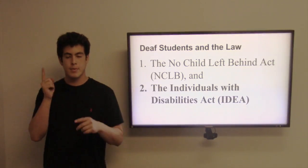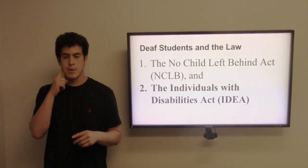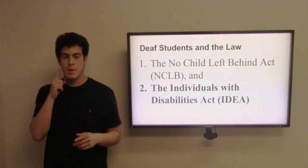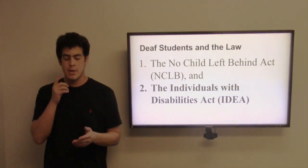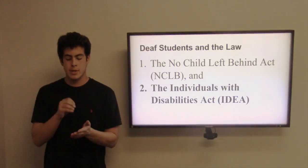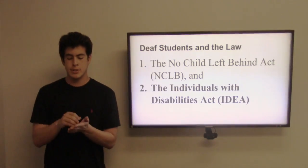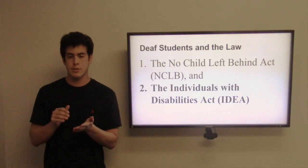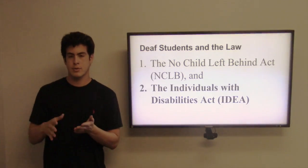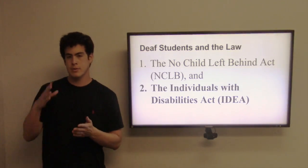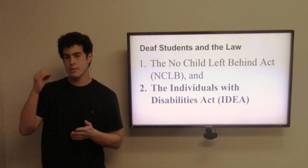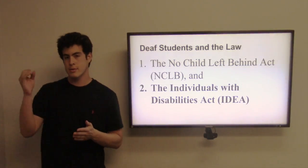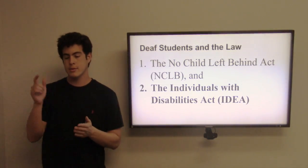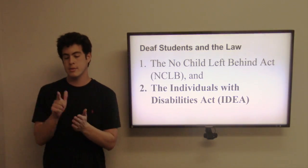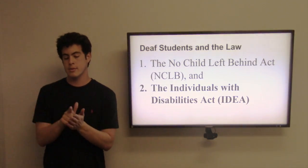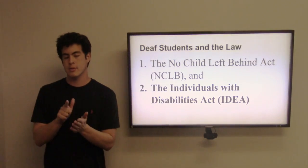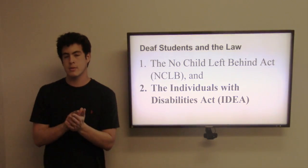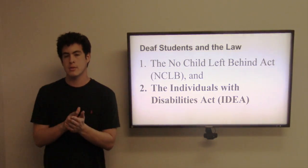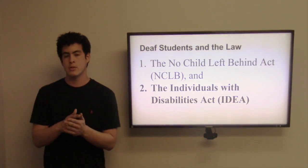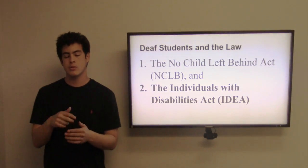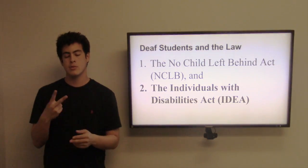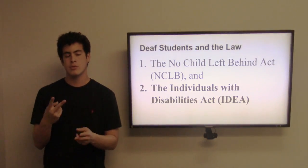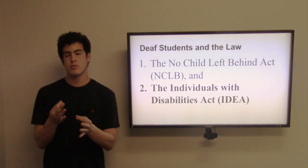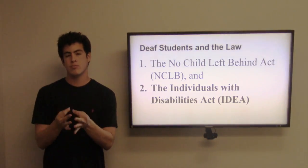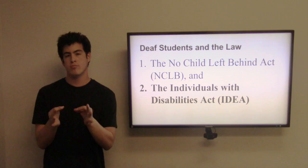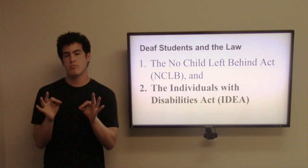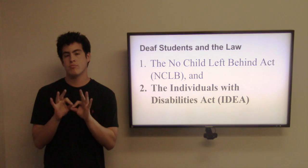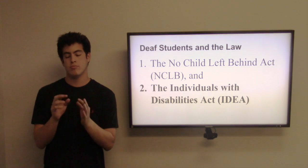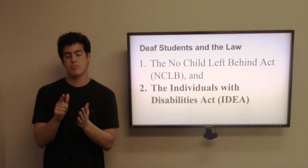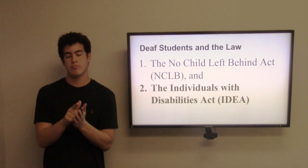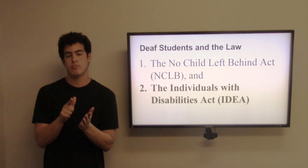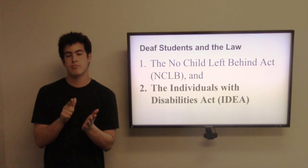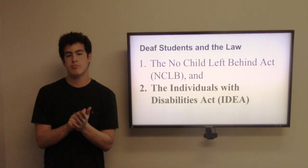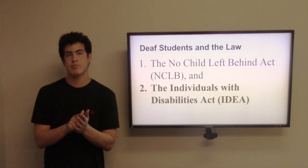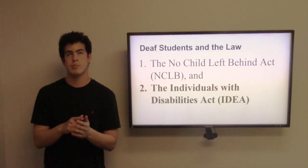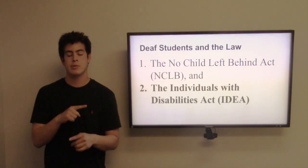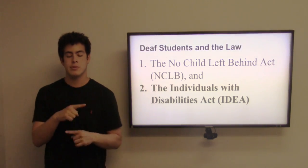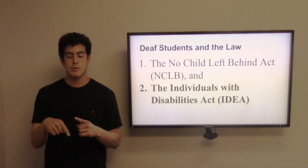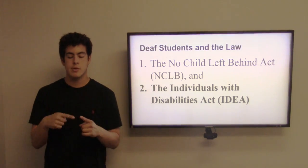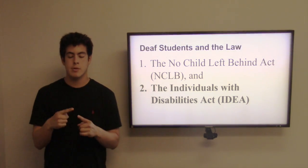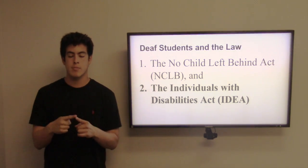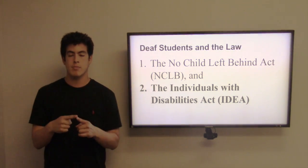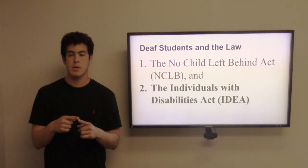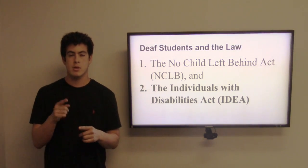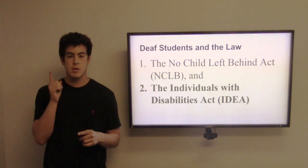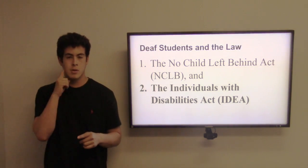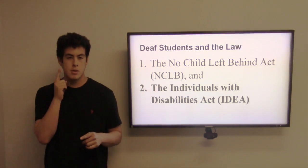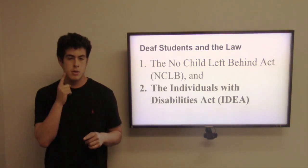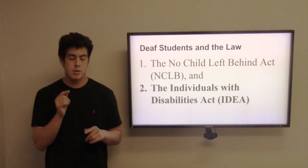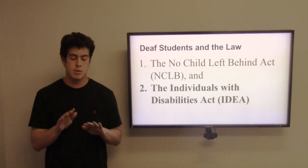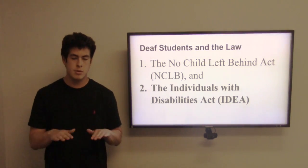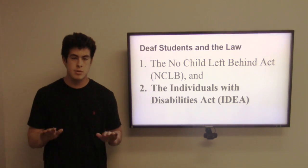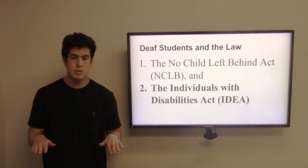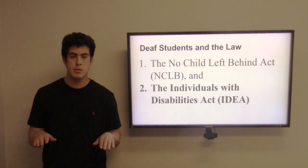We're going to talk about deaf students and the law. There are two main important laws that deal with deaf students in education.